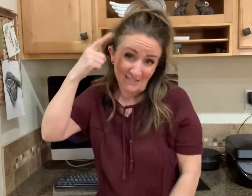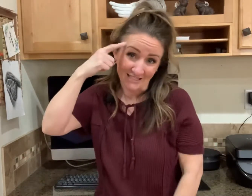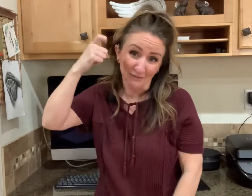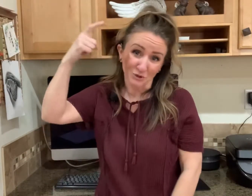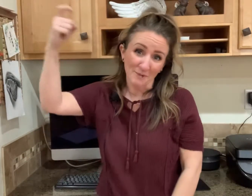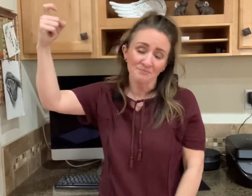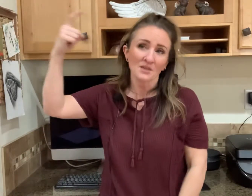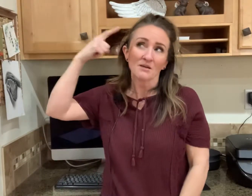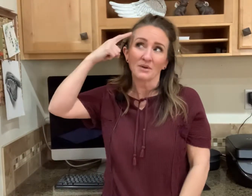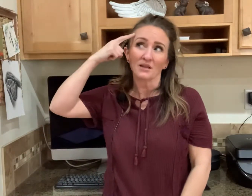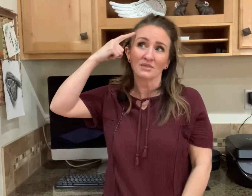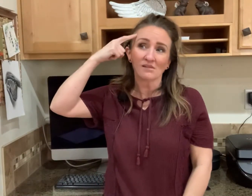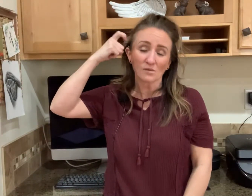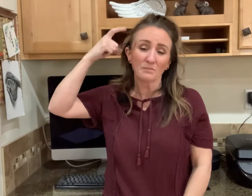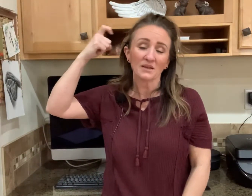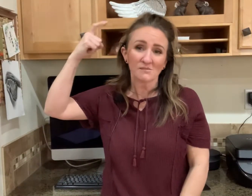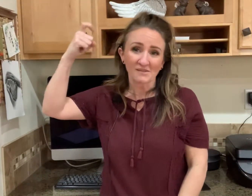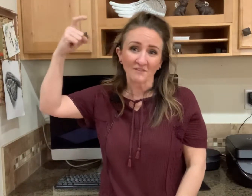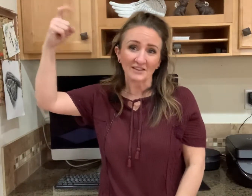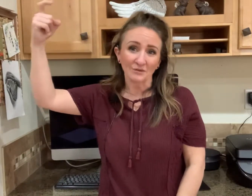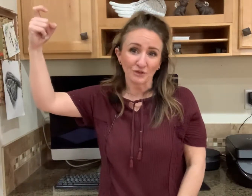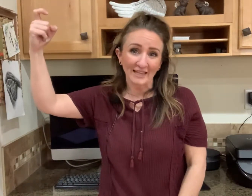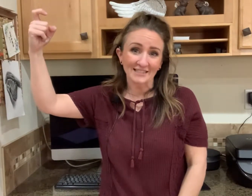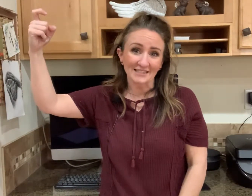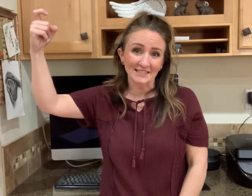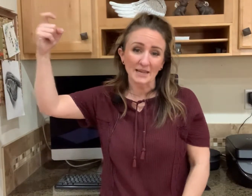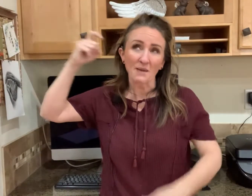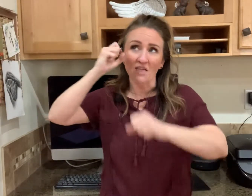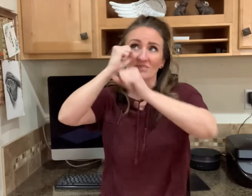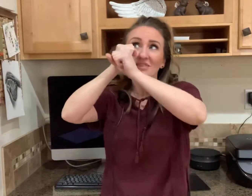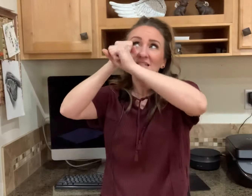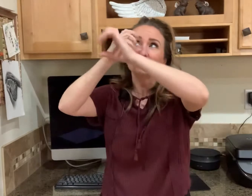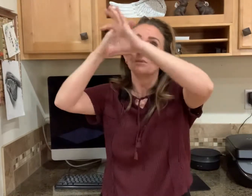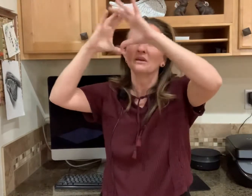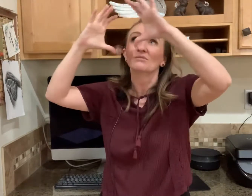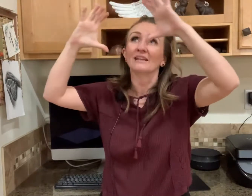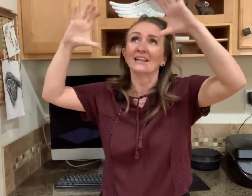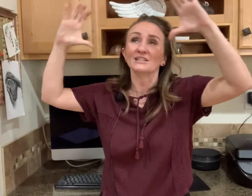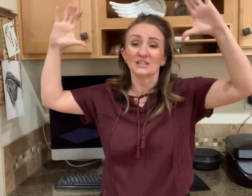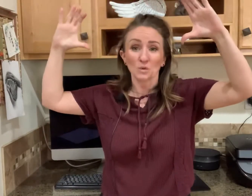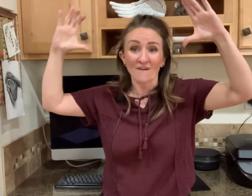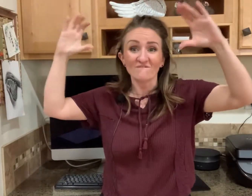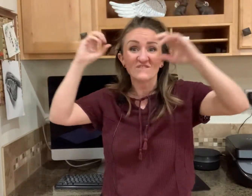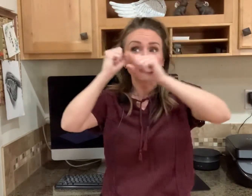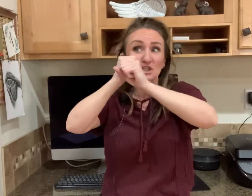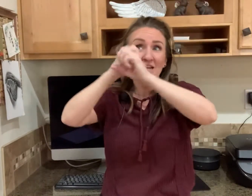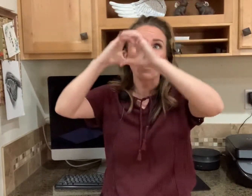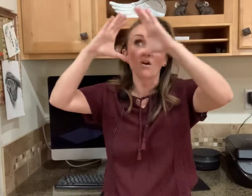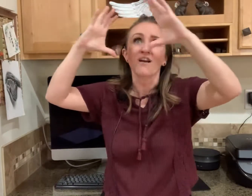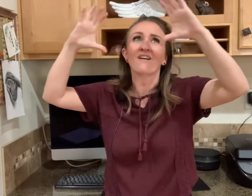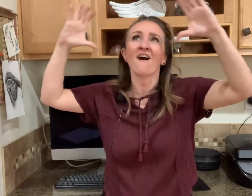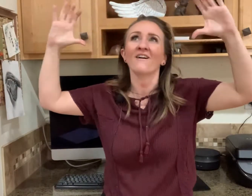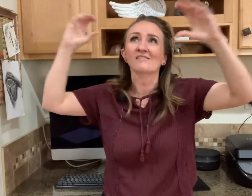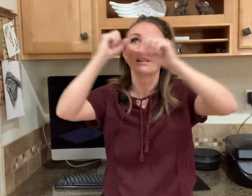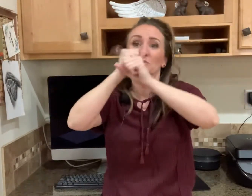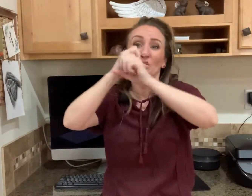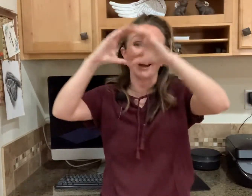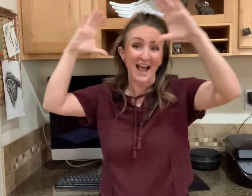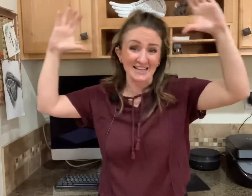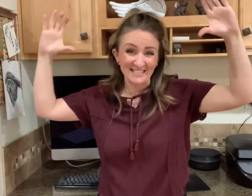sleep dream, but this would be specifically related to sleep, and this would be related to a vision or a concept or an